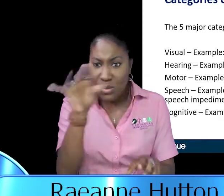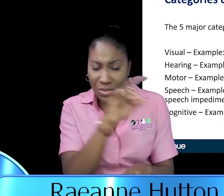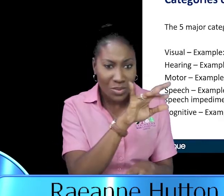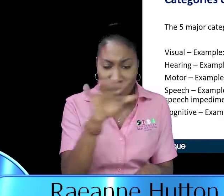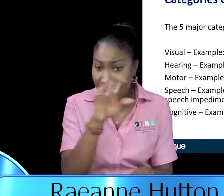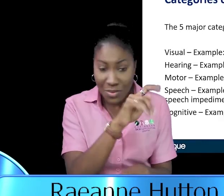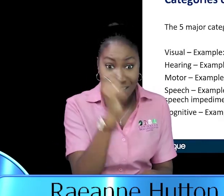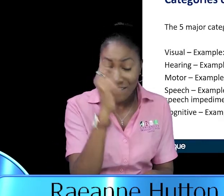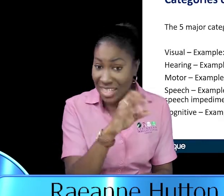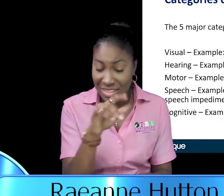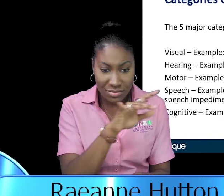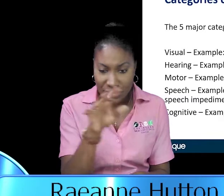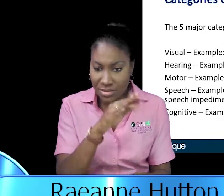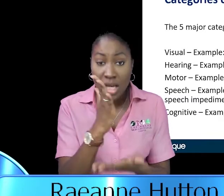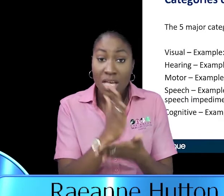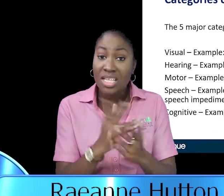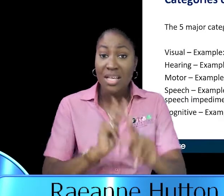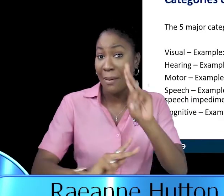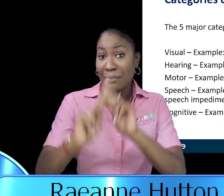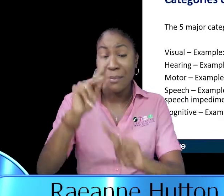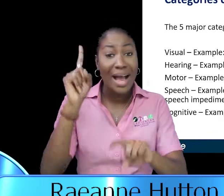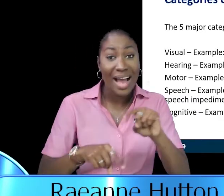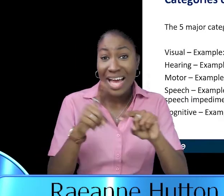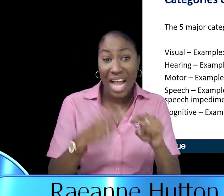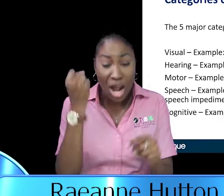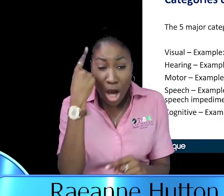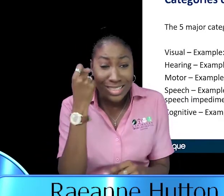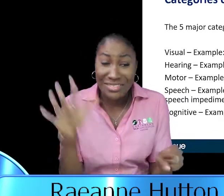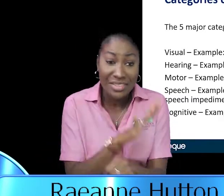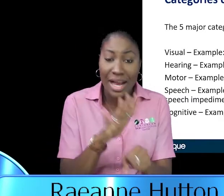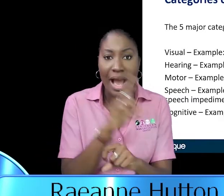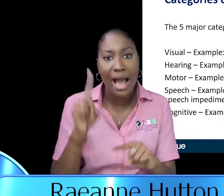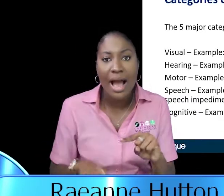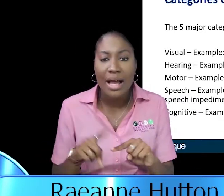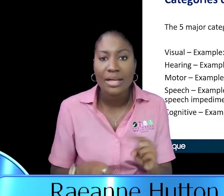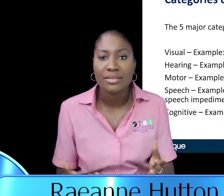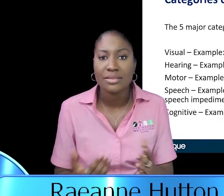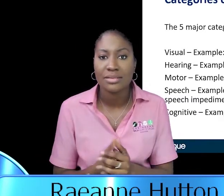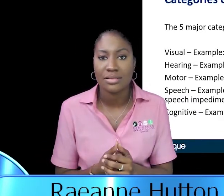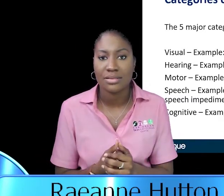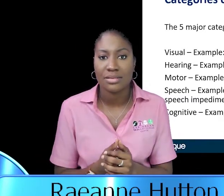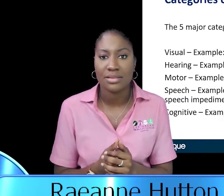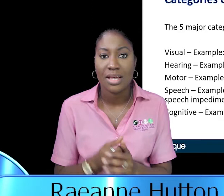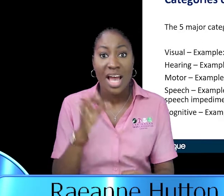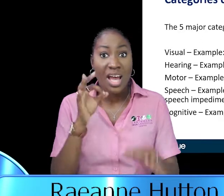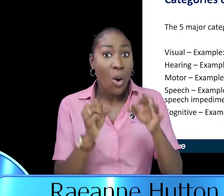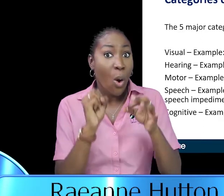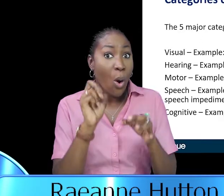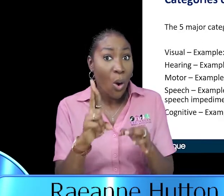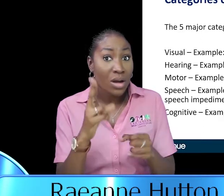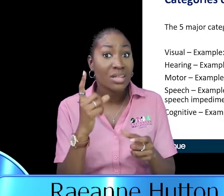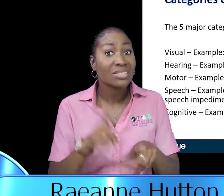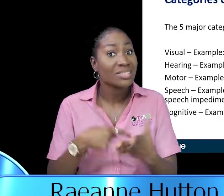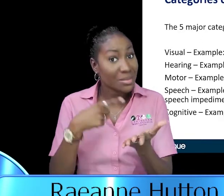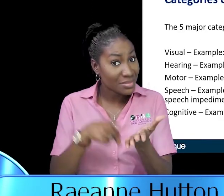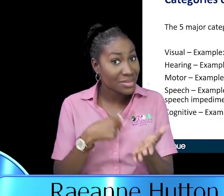it, some people just simply cannot process all that at once. And if you have the wrong kind of